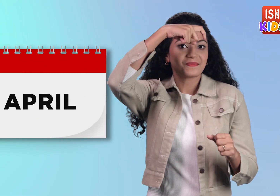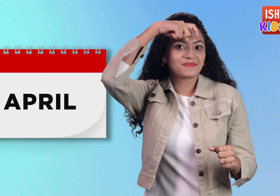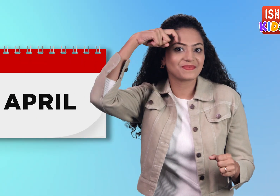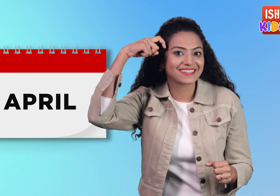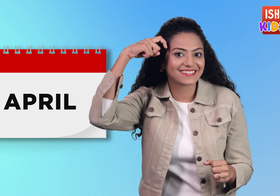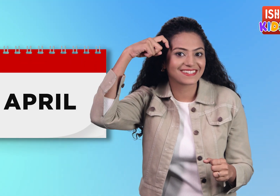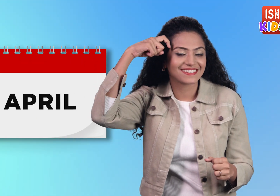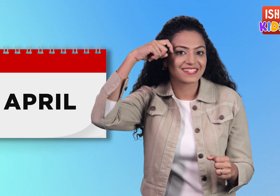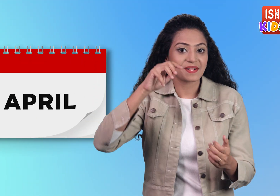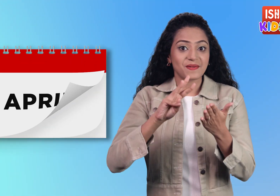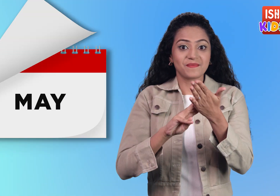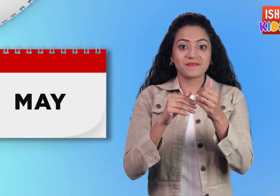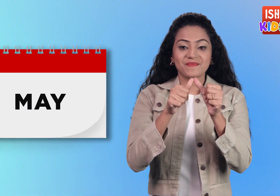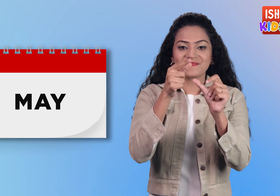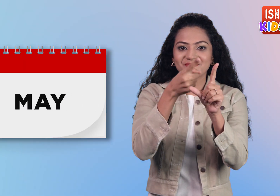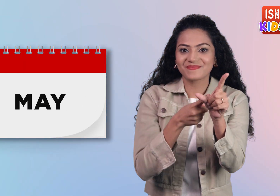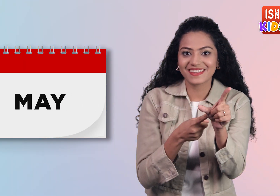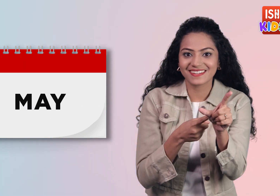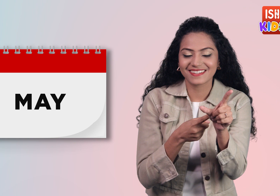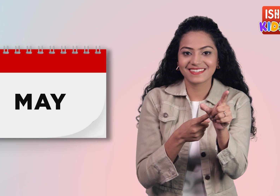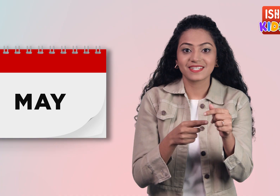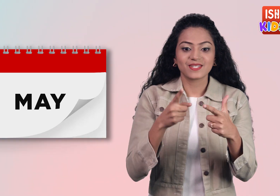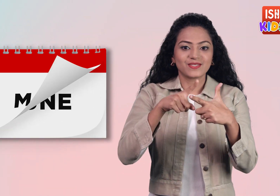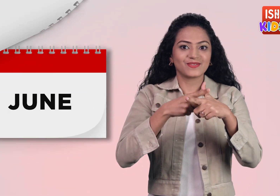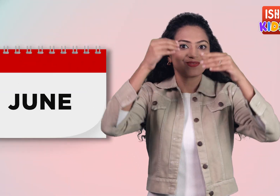April, May, June,